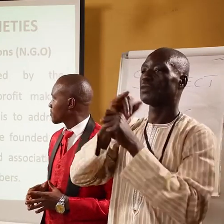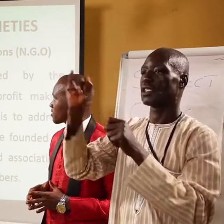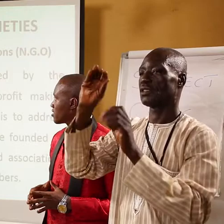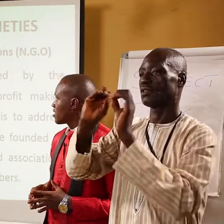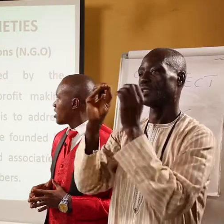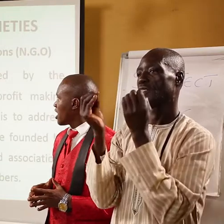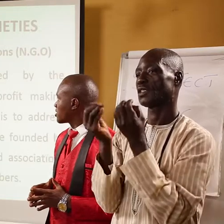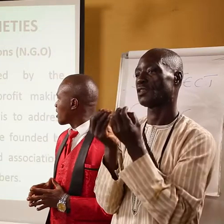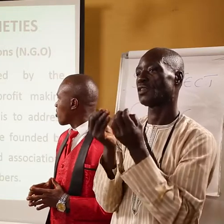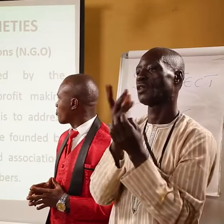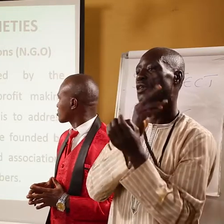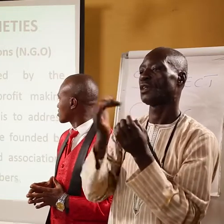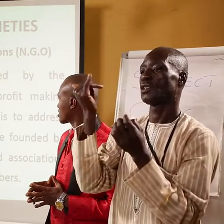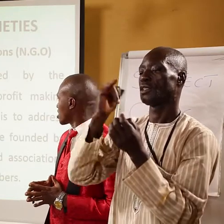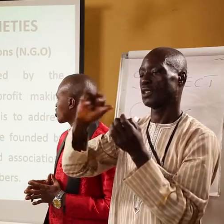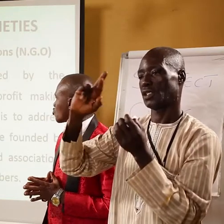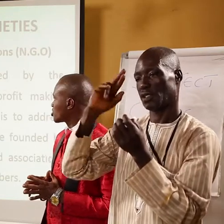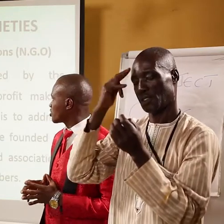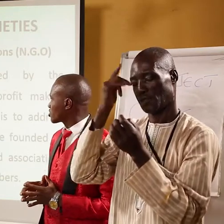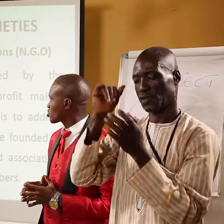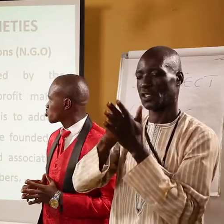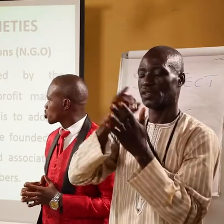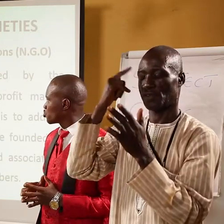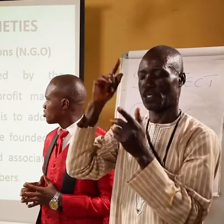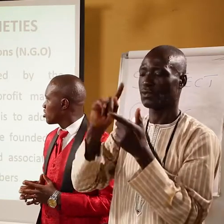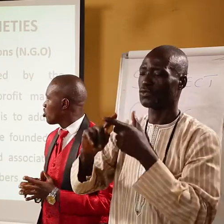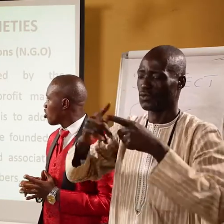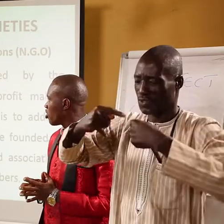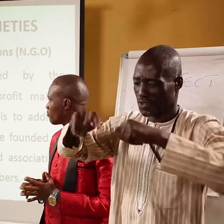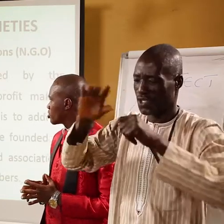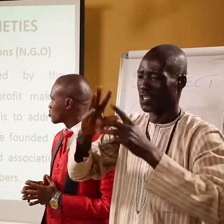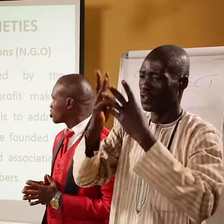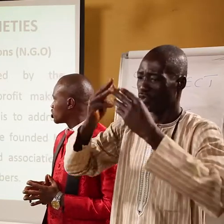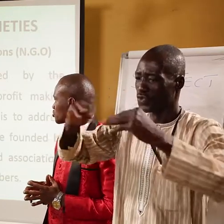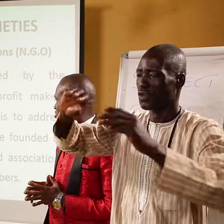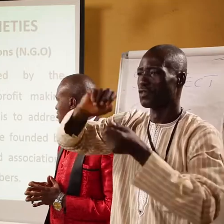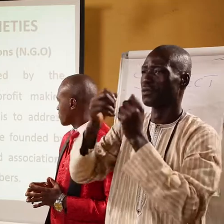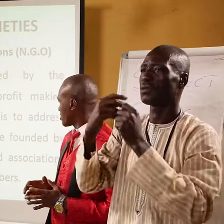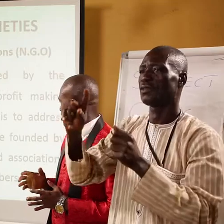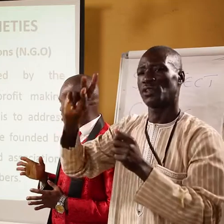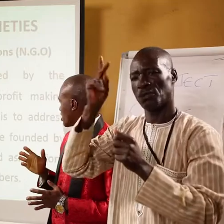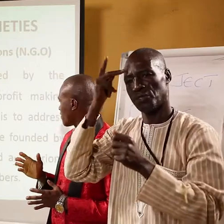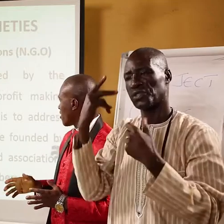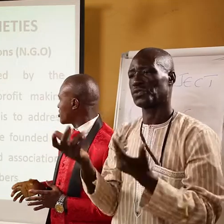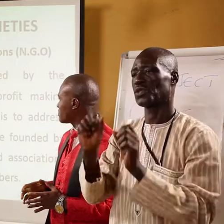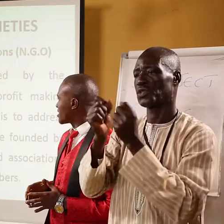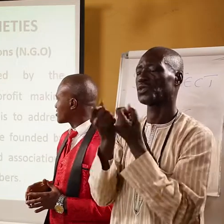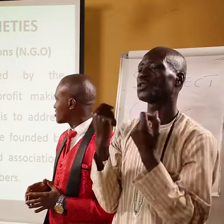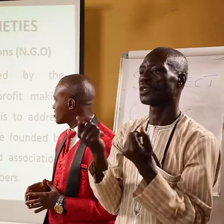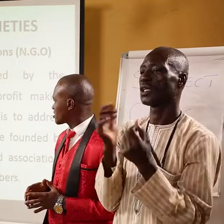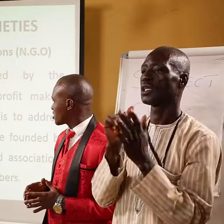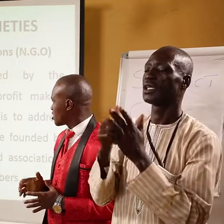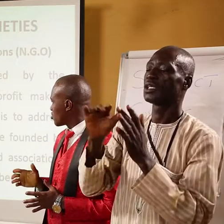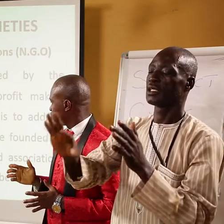organization, and their purpose is to address social or political issues. They are founded